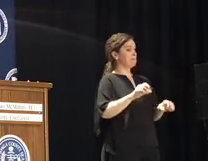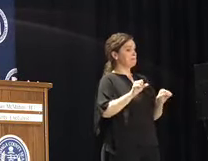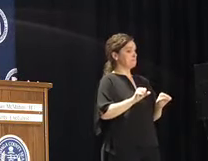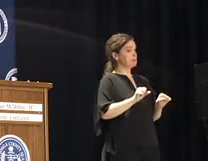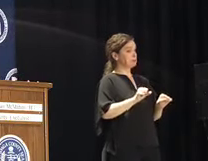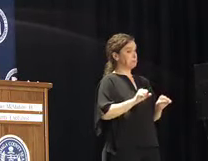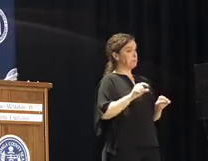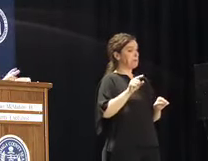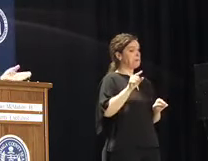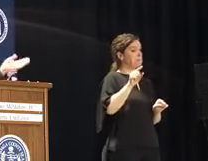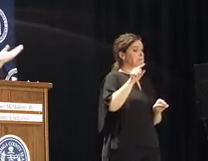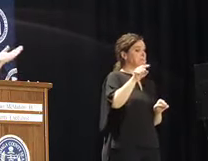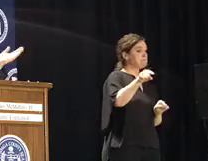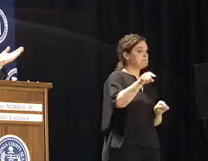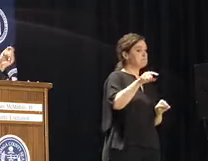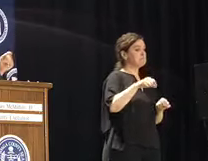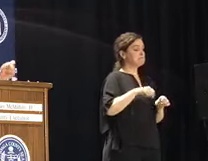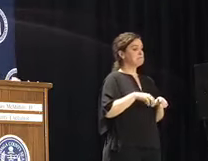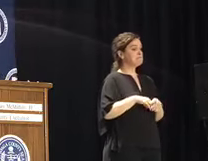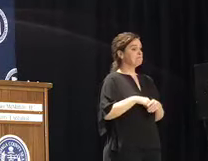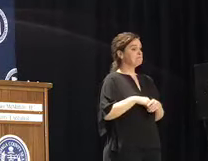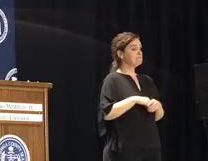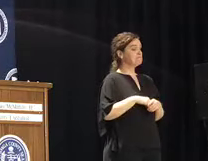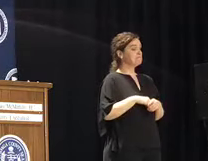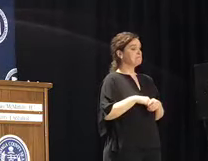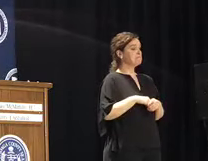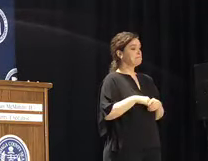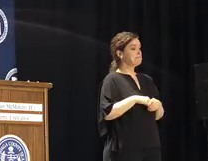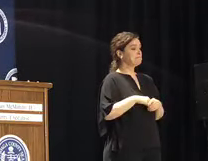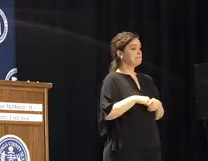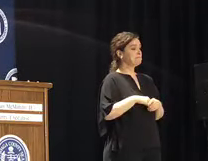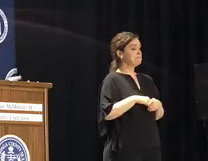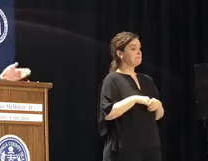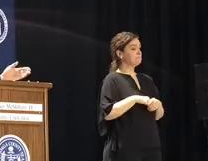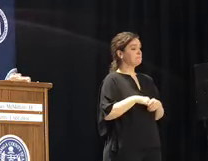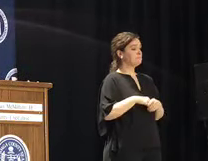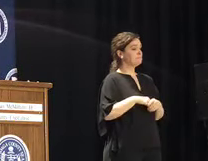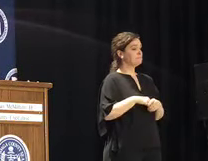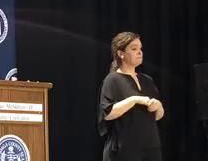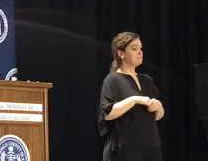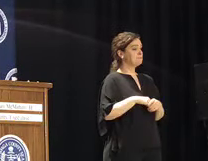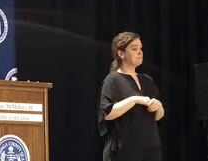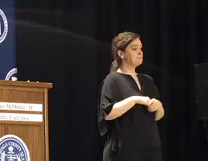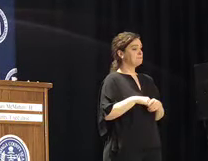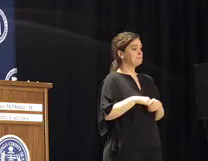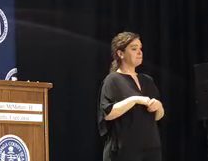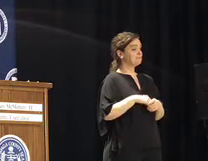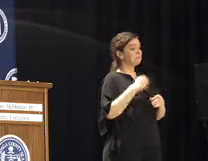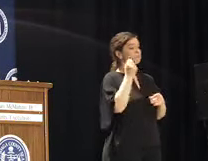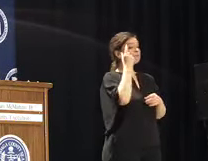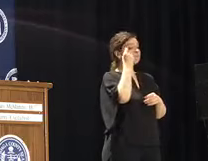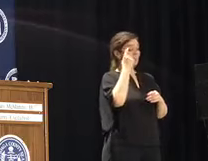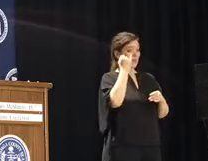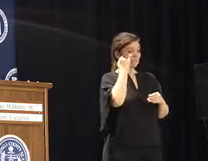mandatory increase in capacity for hospitals. If hospitals can go above 50%, that's the